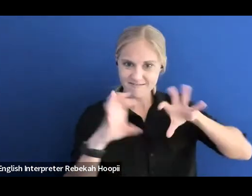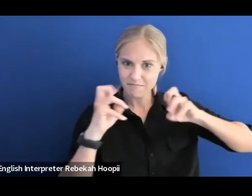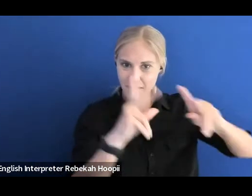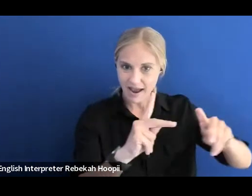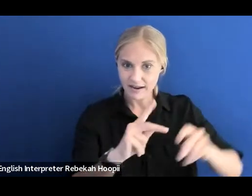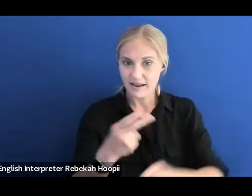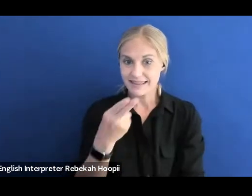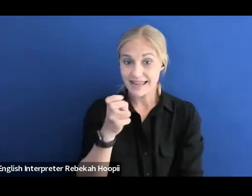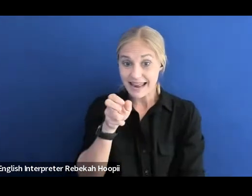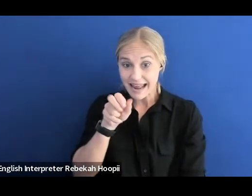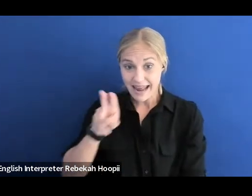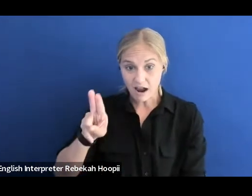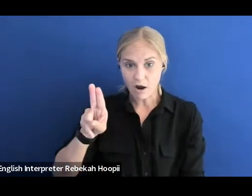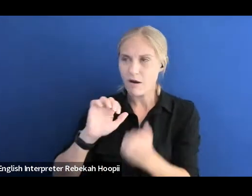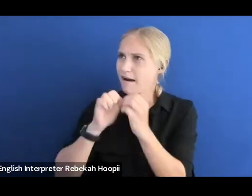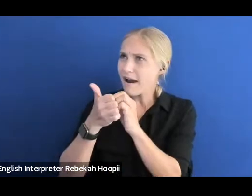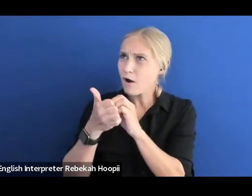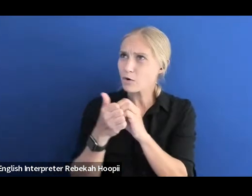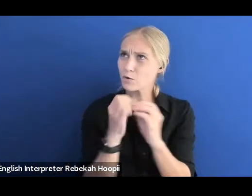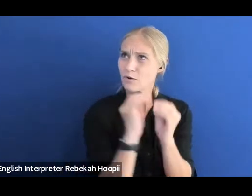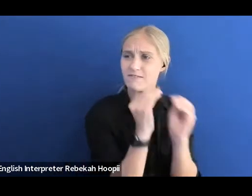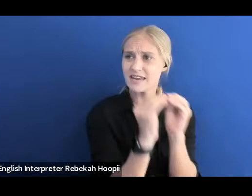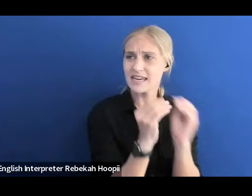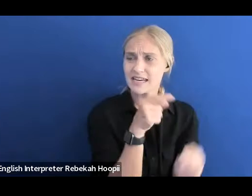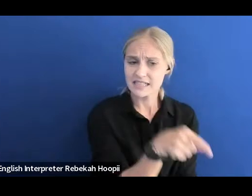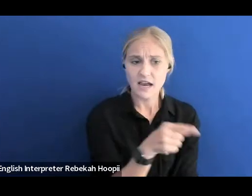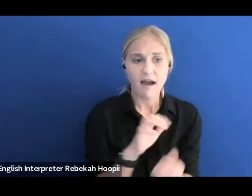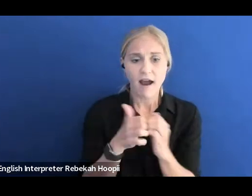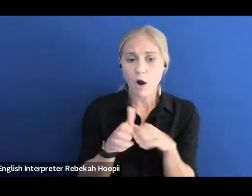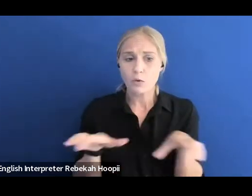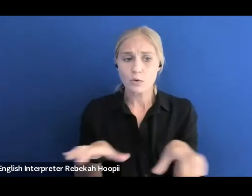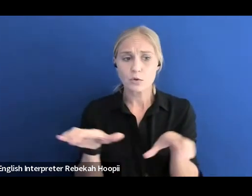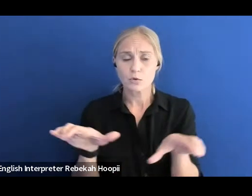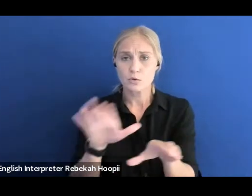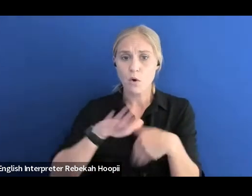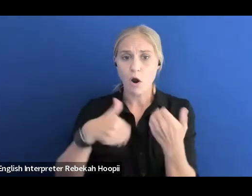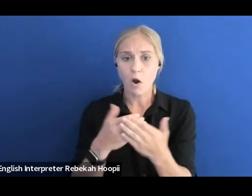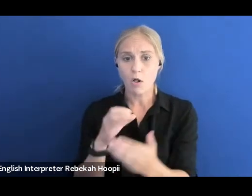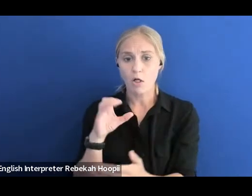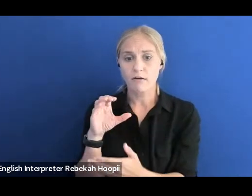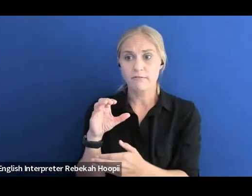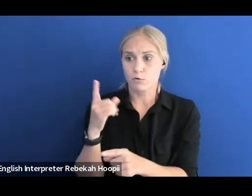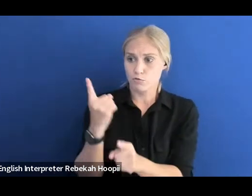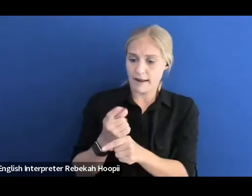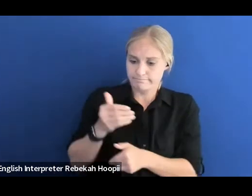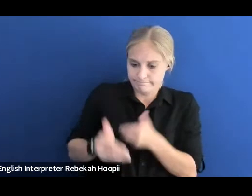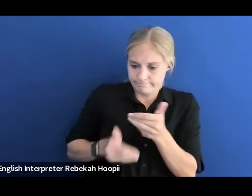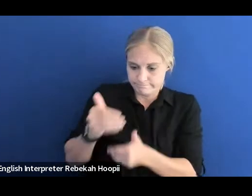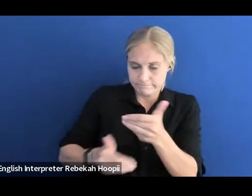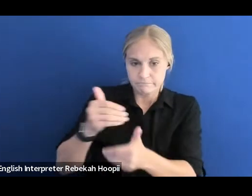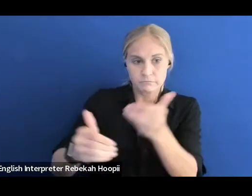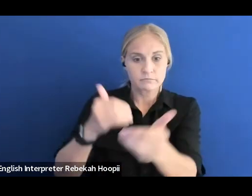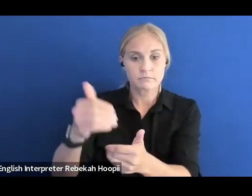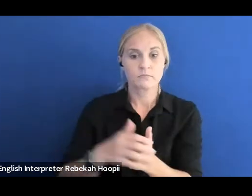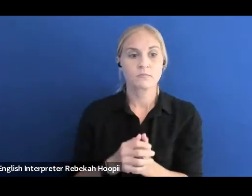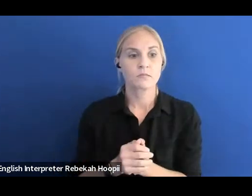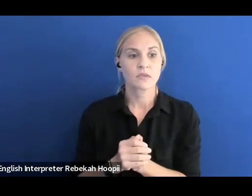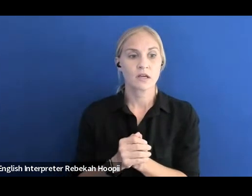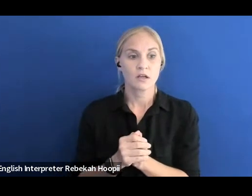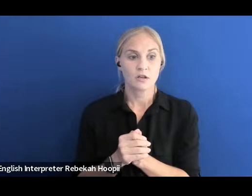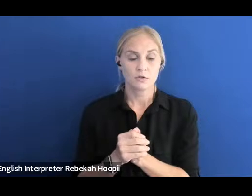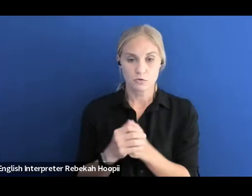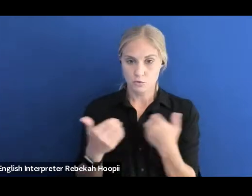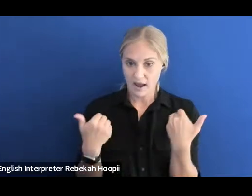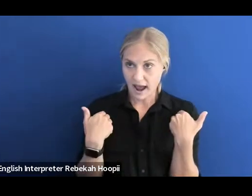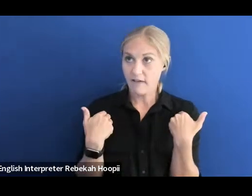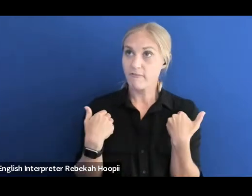heiau? Are you going to do all the oli, all the protocol to put our kupuna back